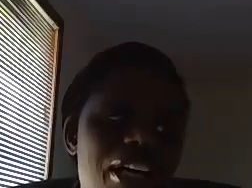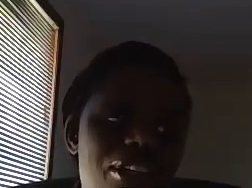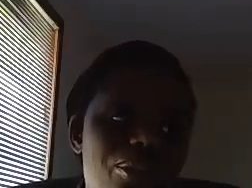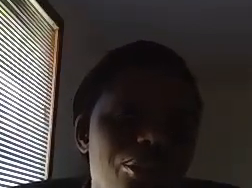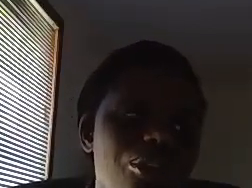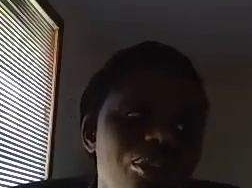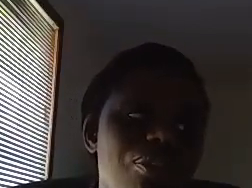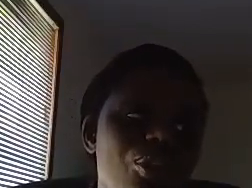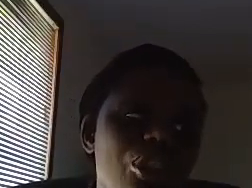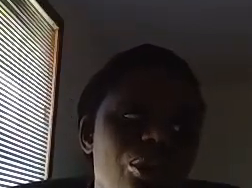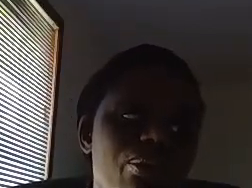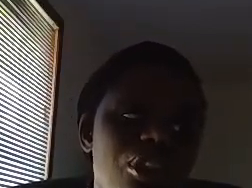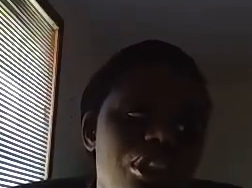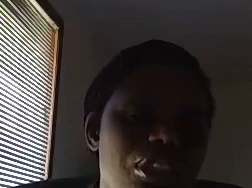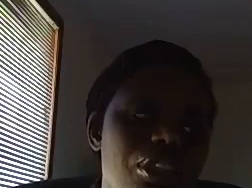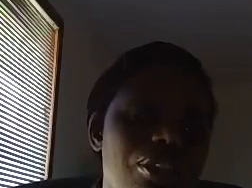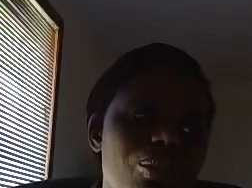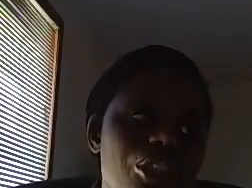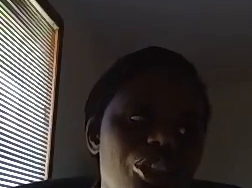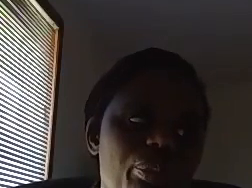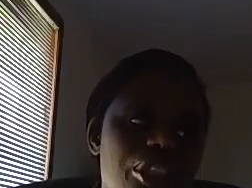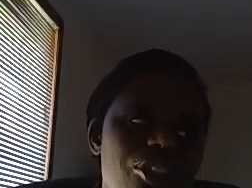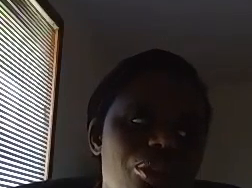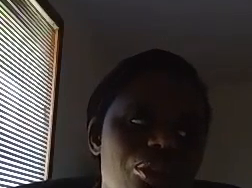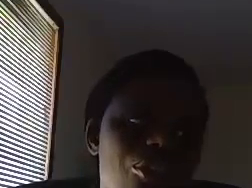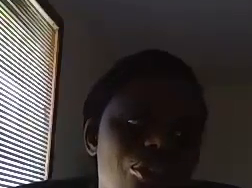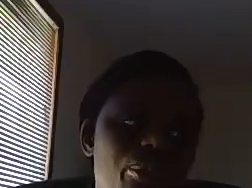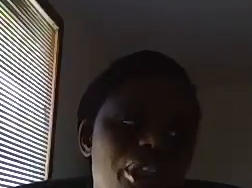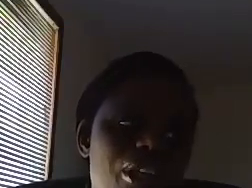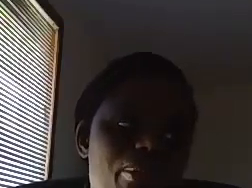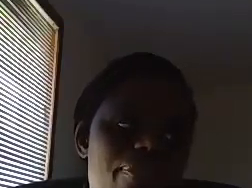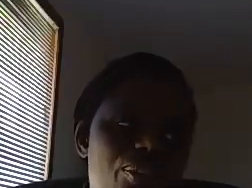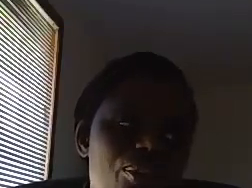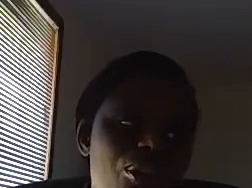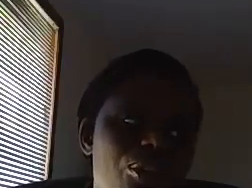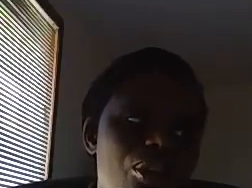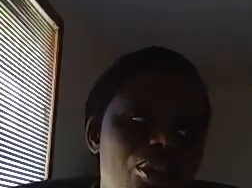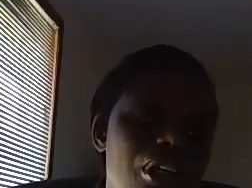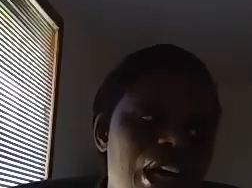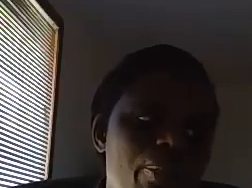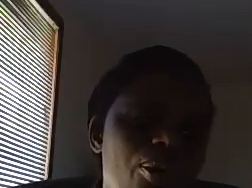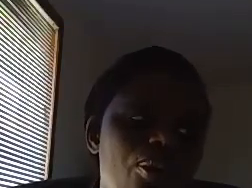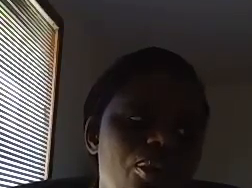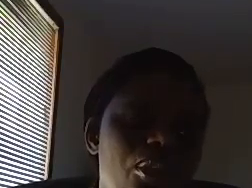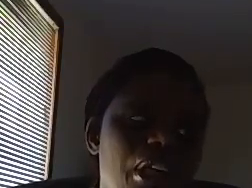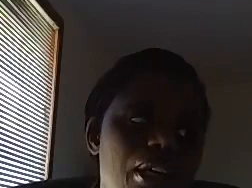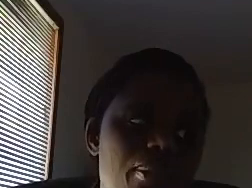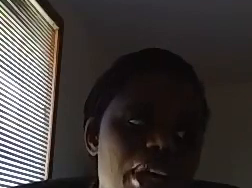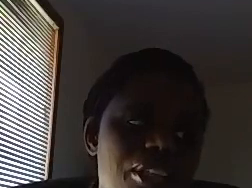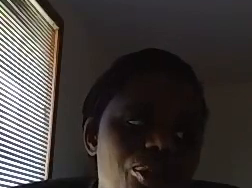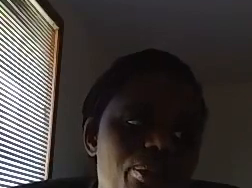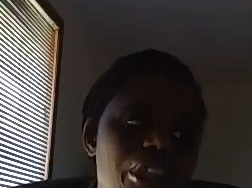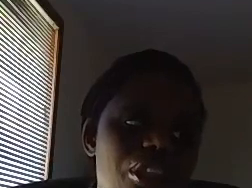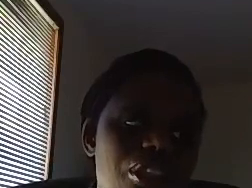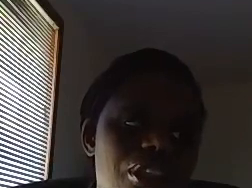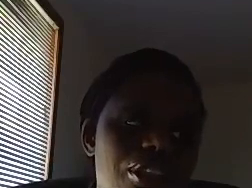Braille. I use VoiceOver, which speaks to me on my phone or Apple